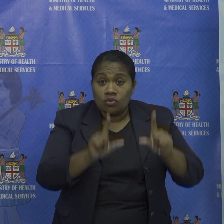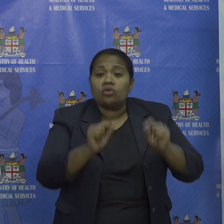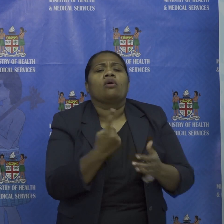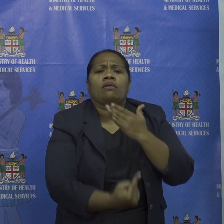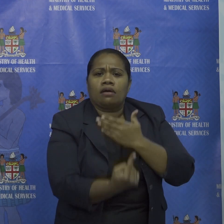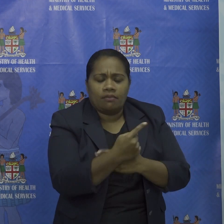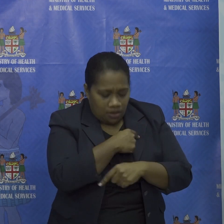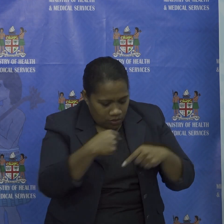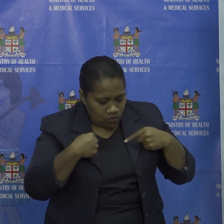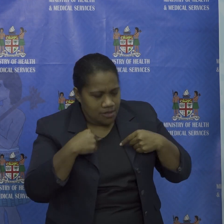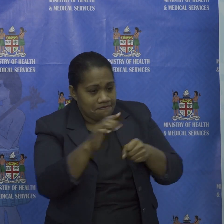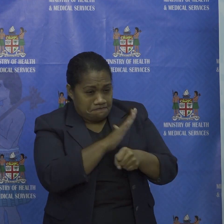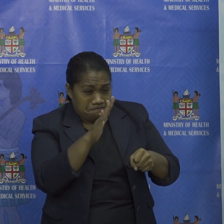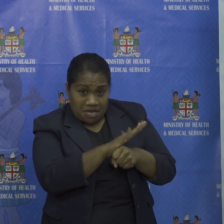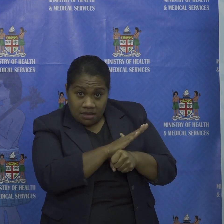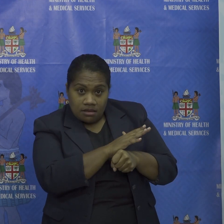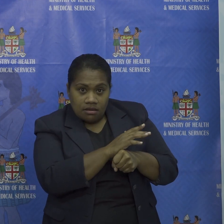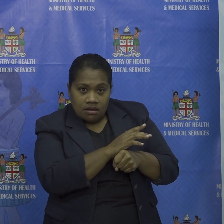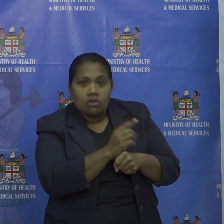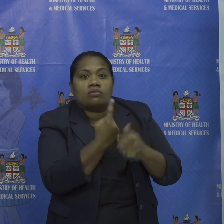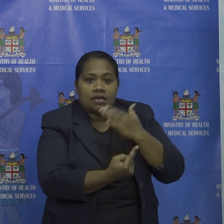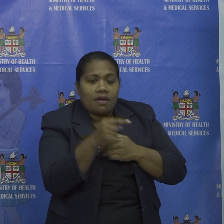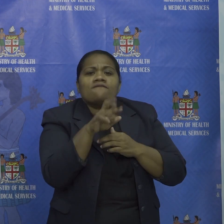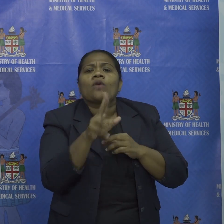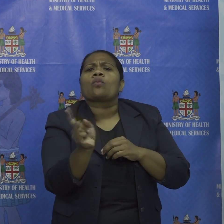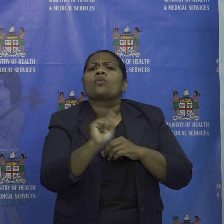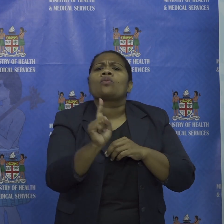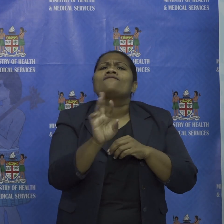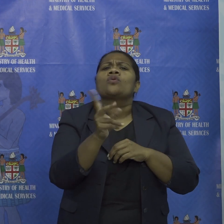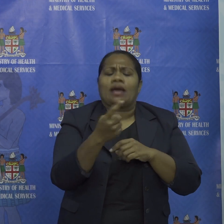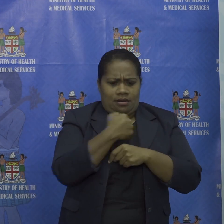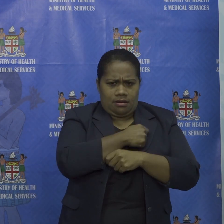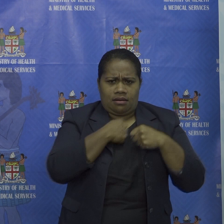every decision we make will be defining for the security of the country.